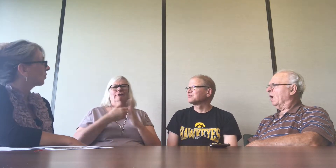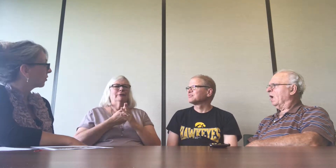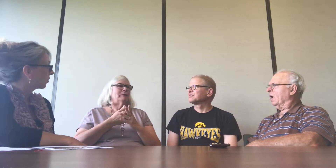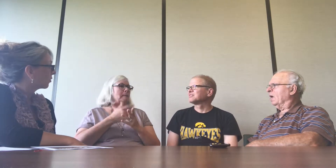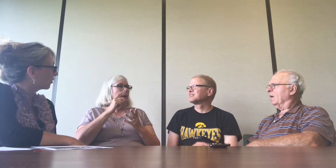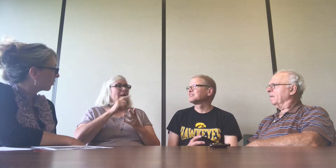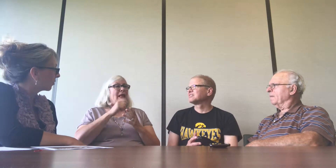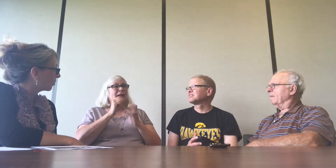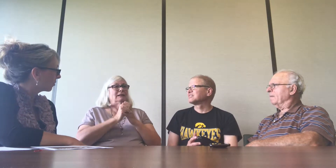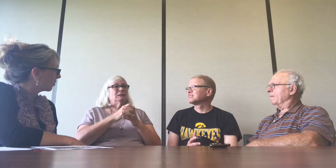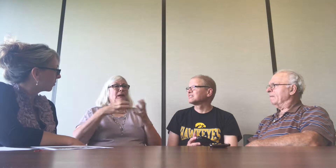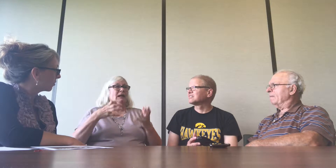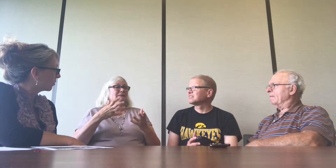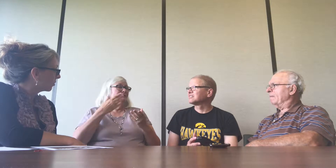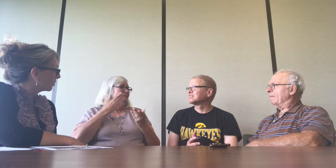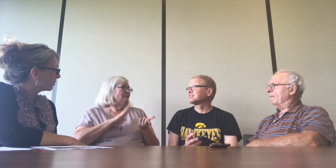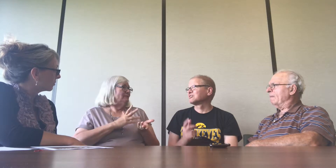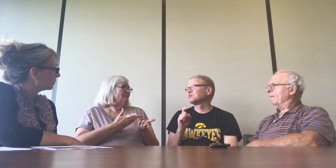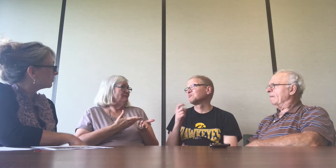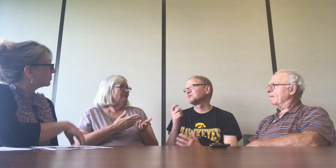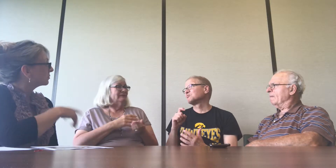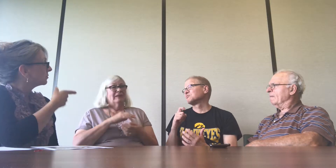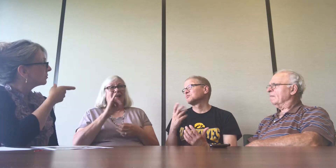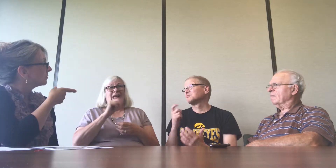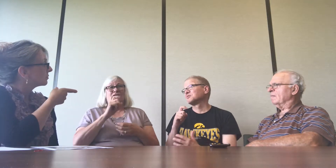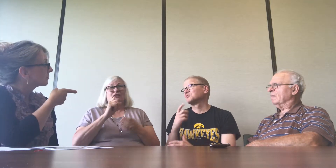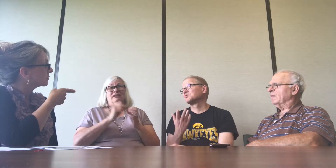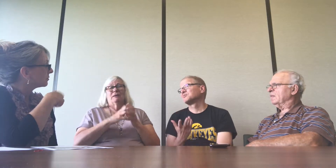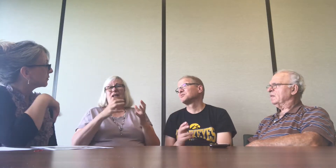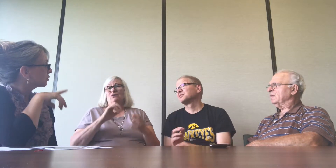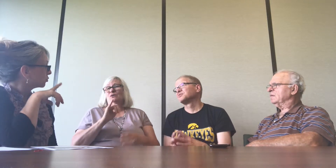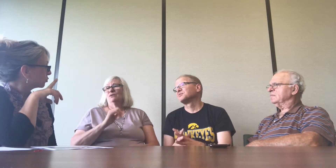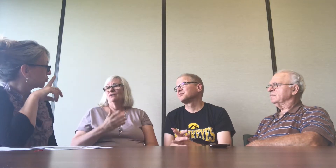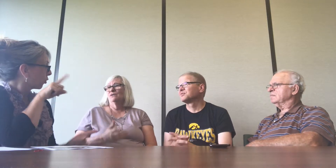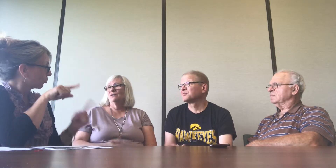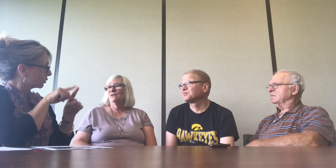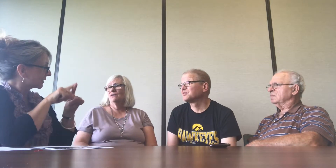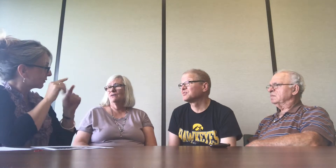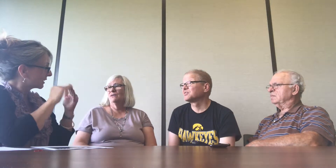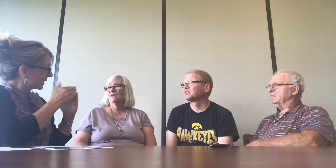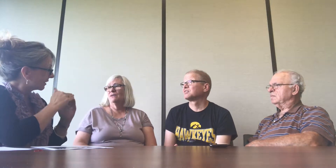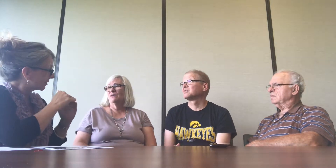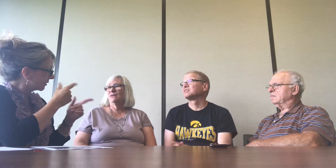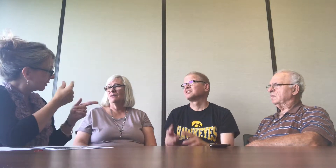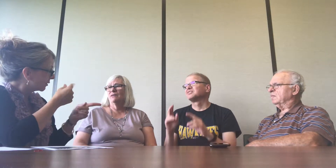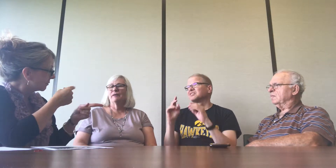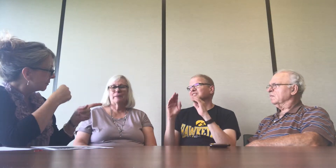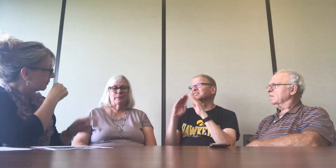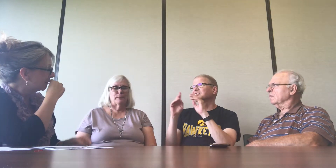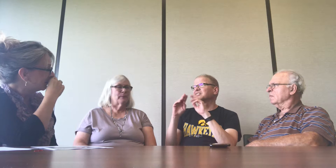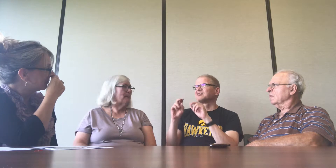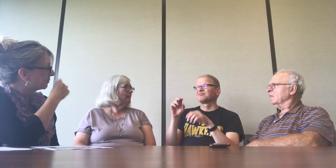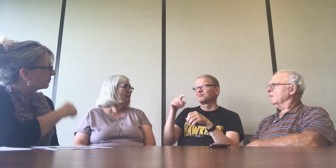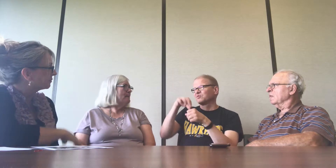like IAD, they get together once a year, but it'd be nice if they could expand.